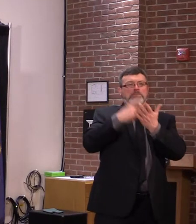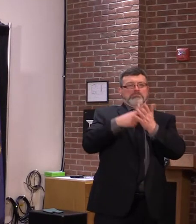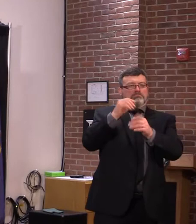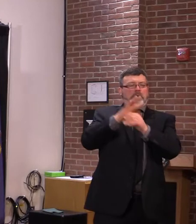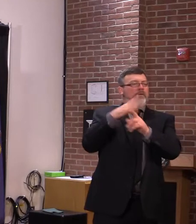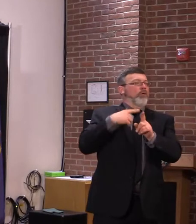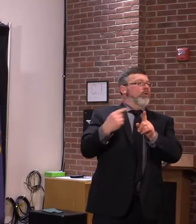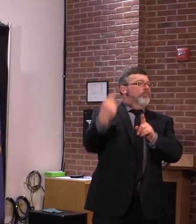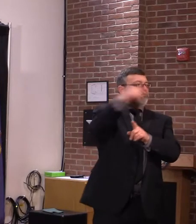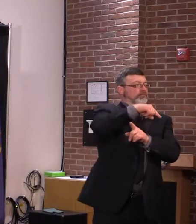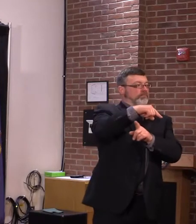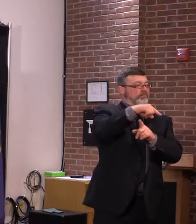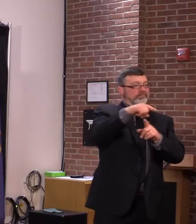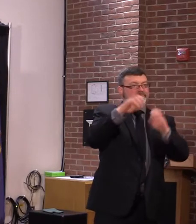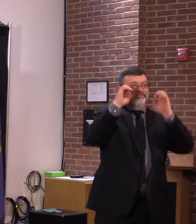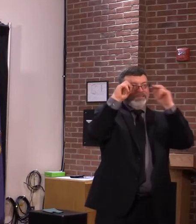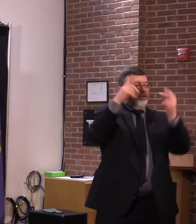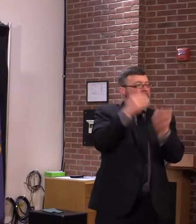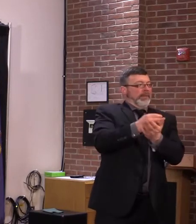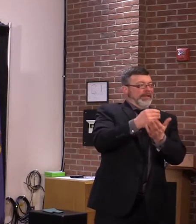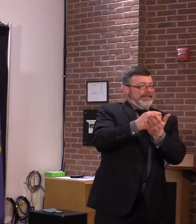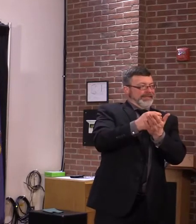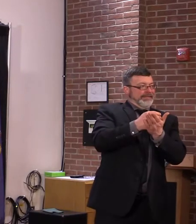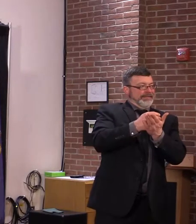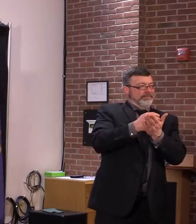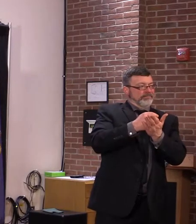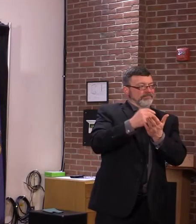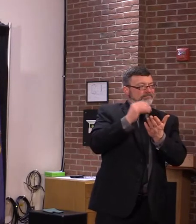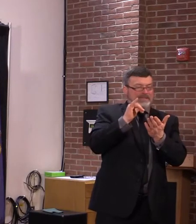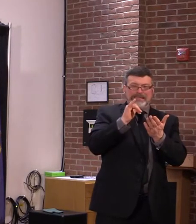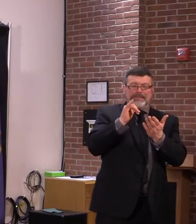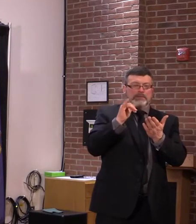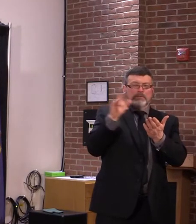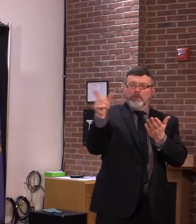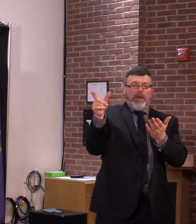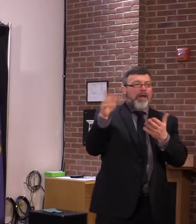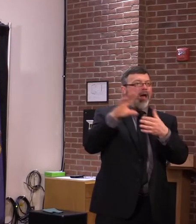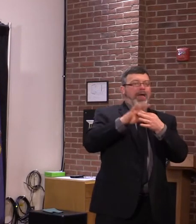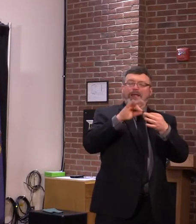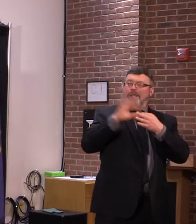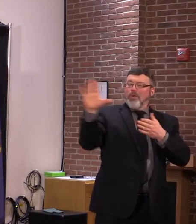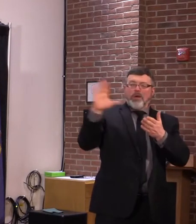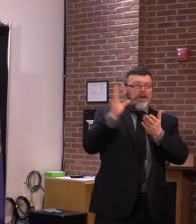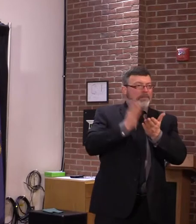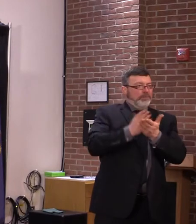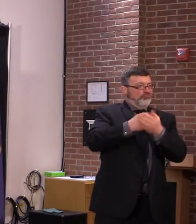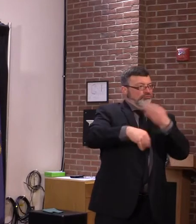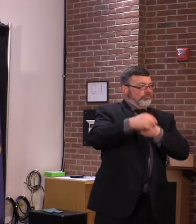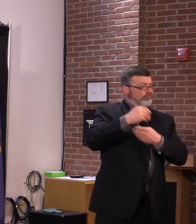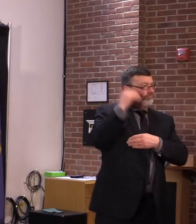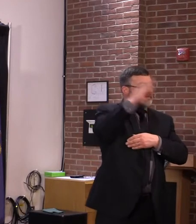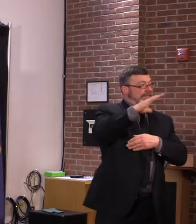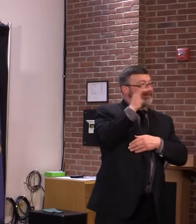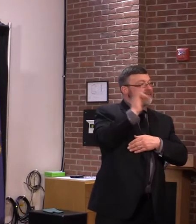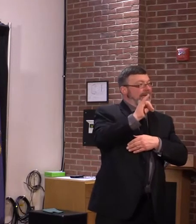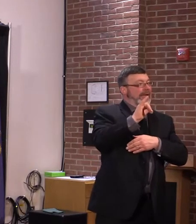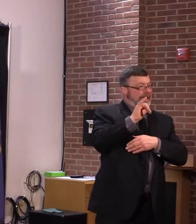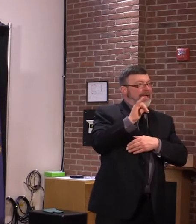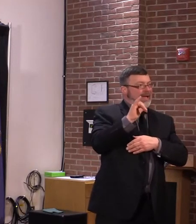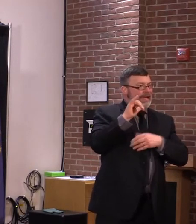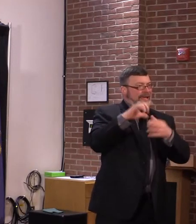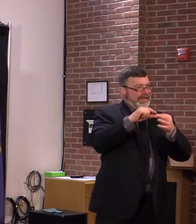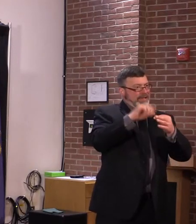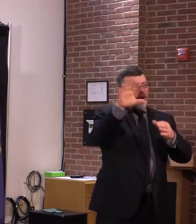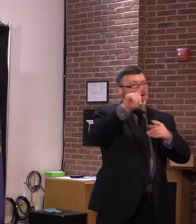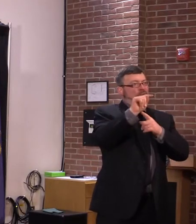back to Vermont homeowners. You tweeted that out recently and got some backlash on Twitter, folks saying that there are plenty of ways that that